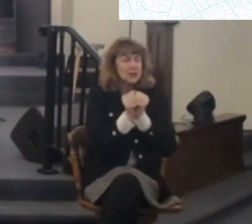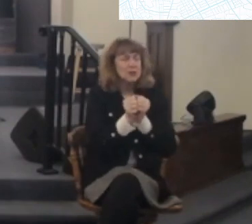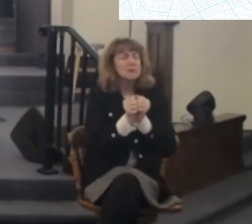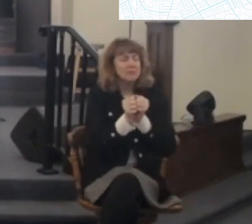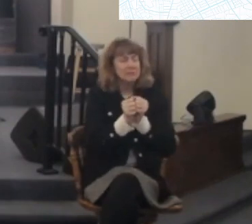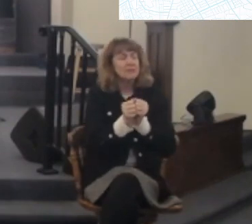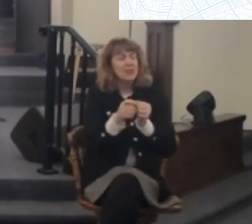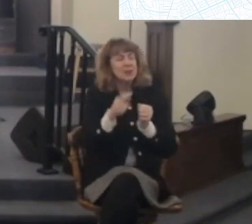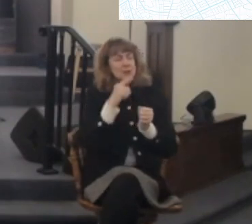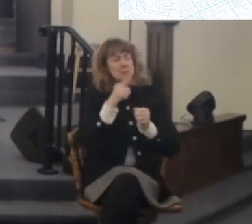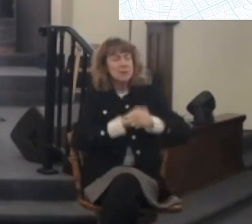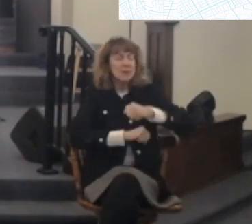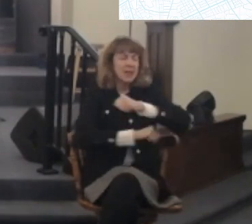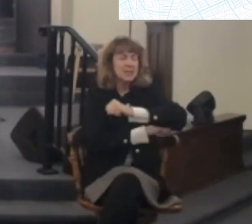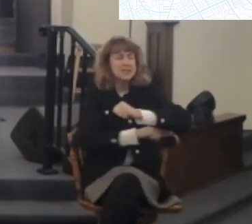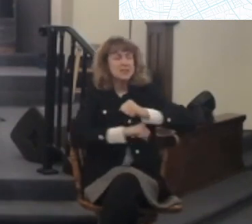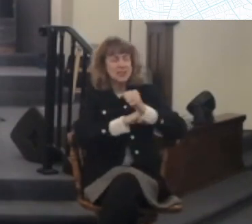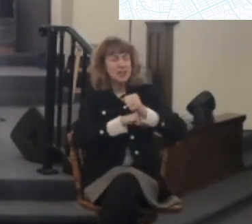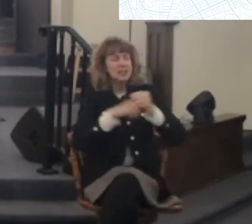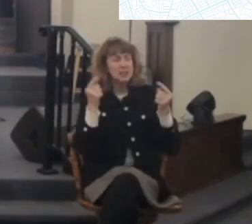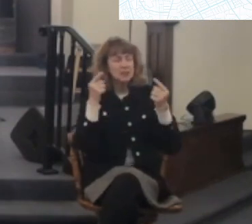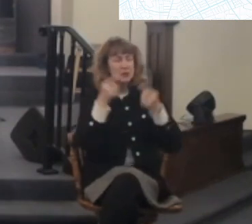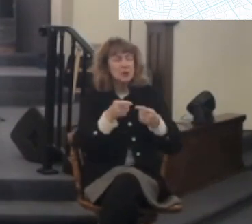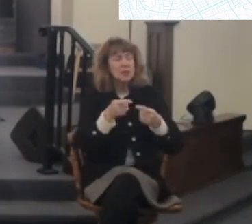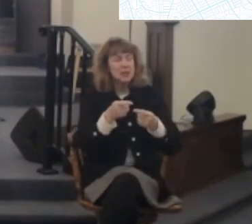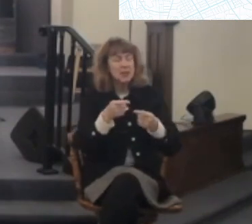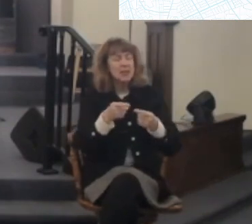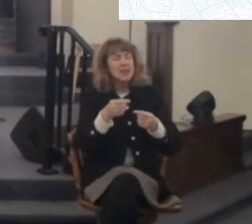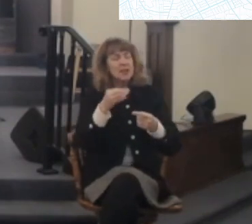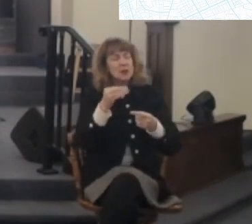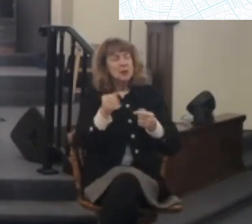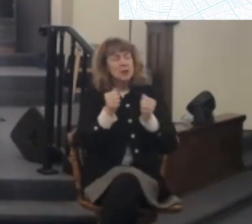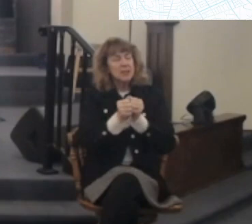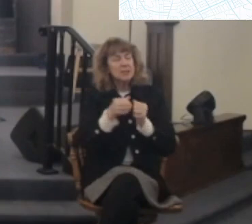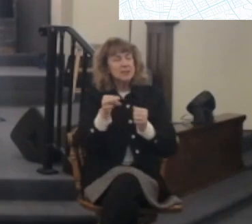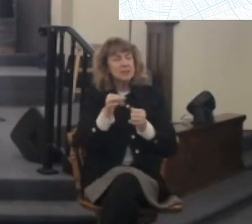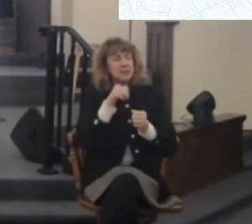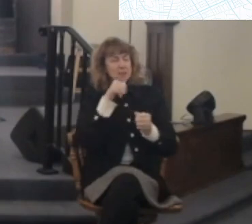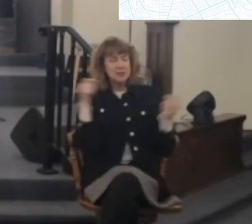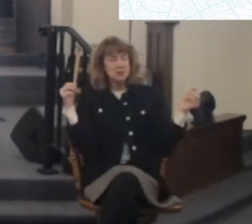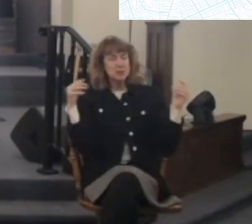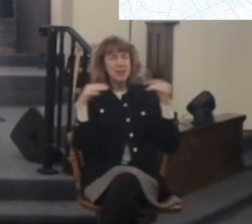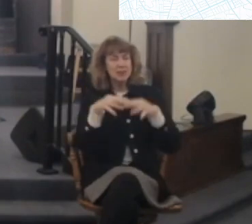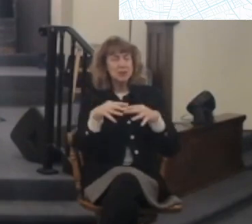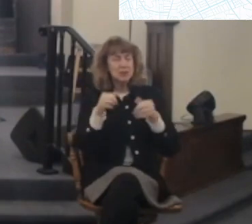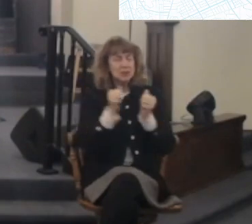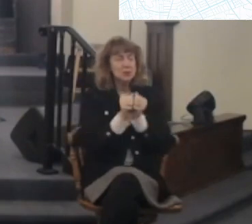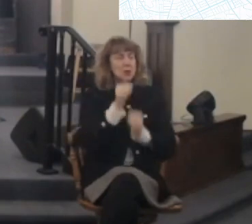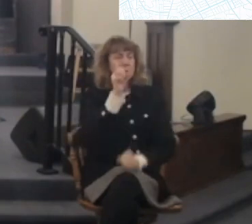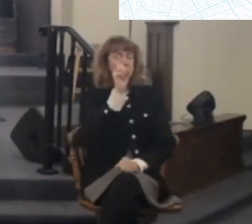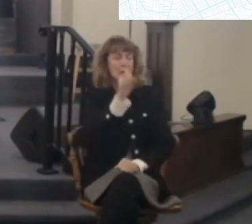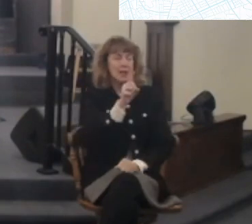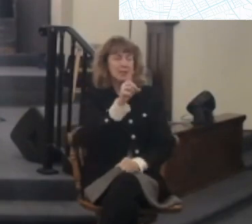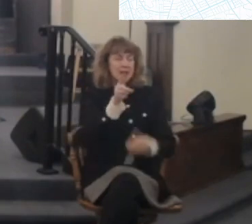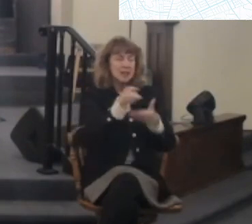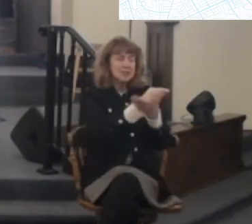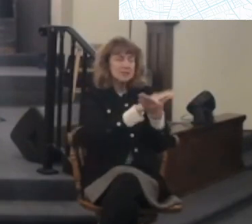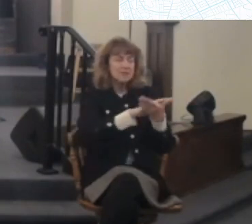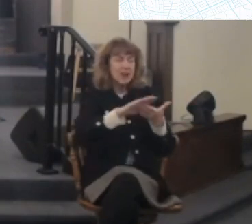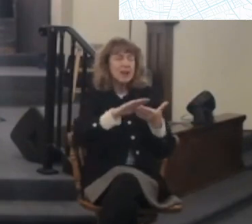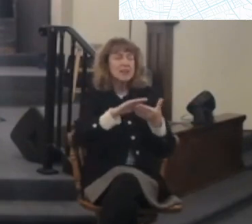multi-ethnic salad bowl. Appetizing ingredients coming together into one divine